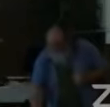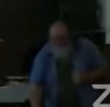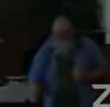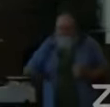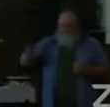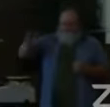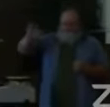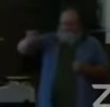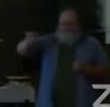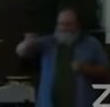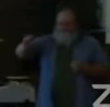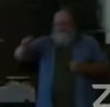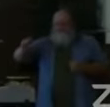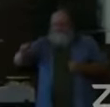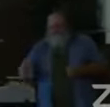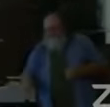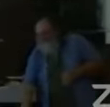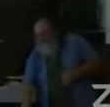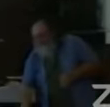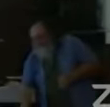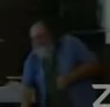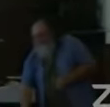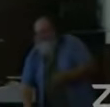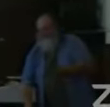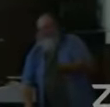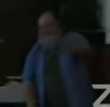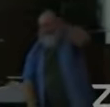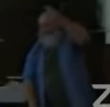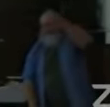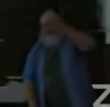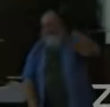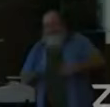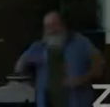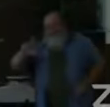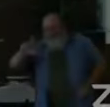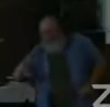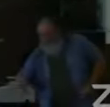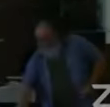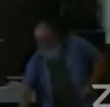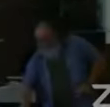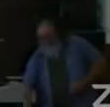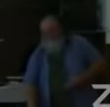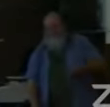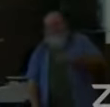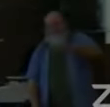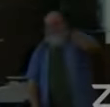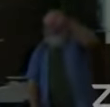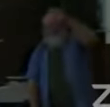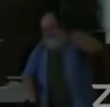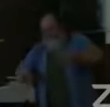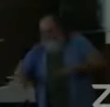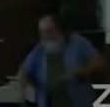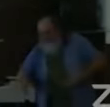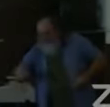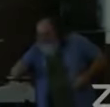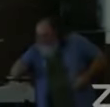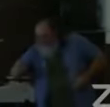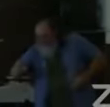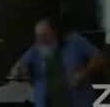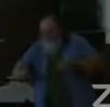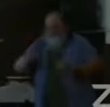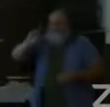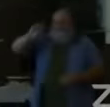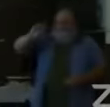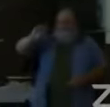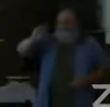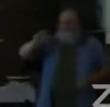Got my little space heater down there. No, it's a wall-mounted unit. All right, so moving on. Number three, the